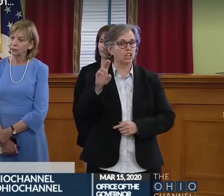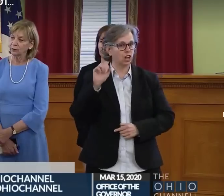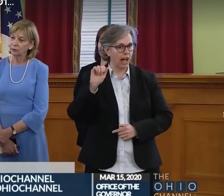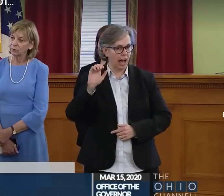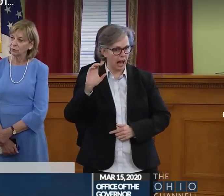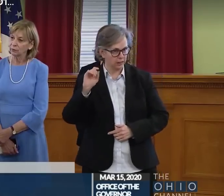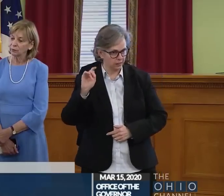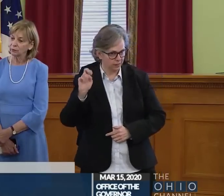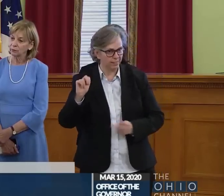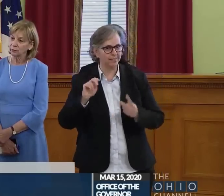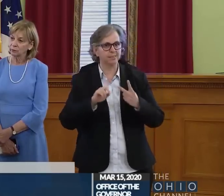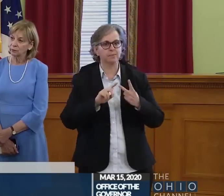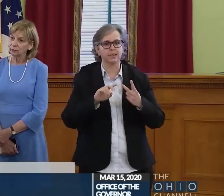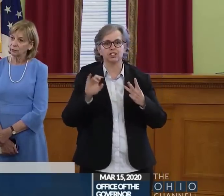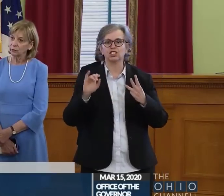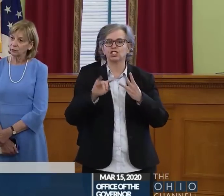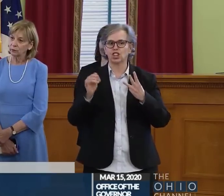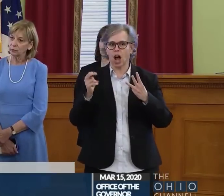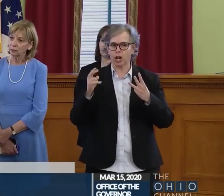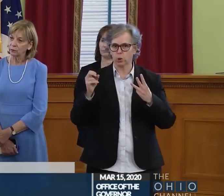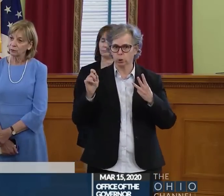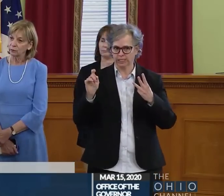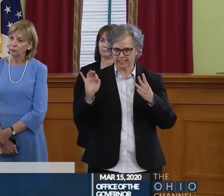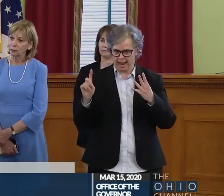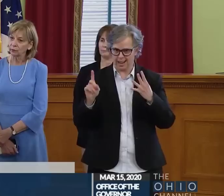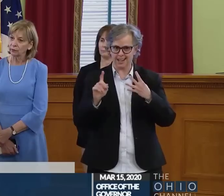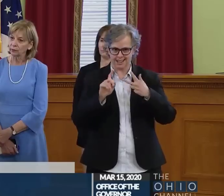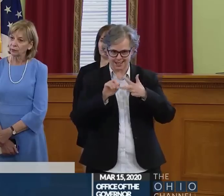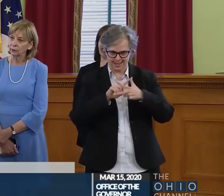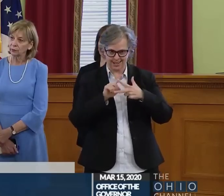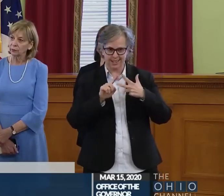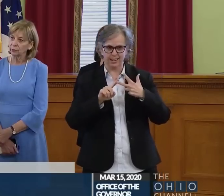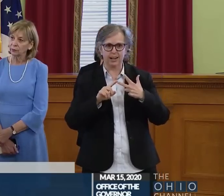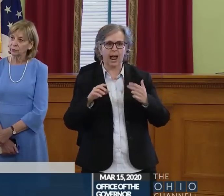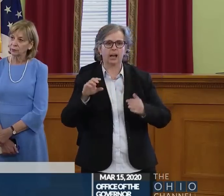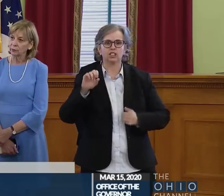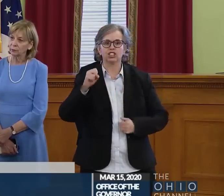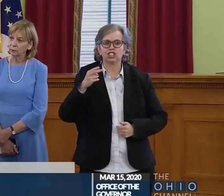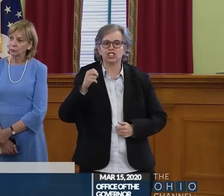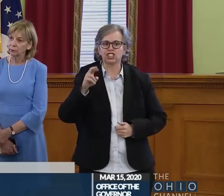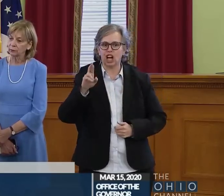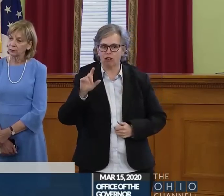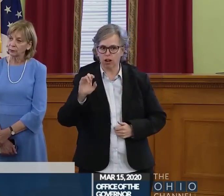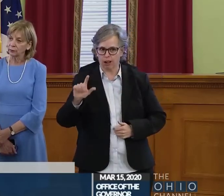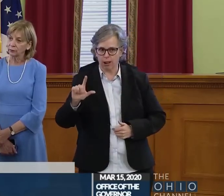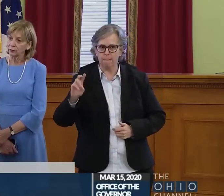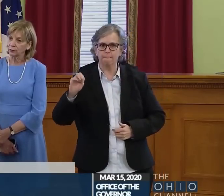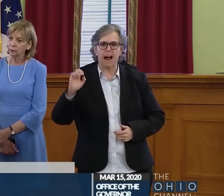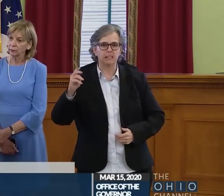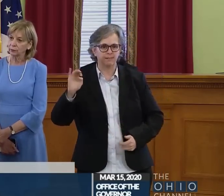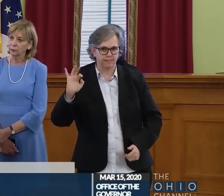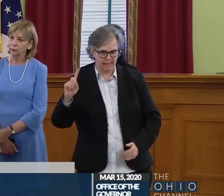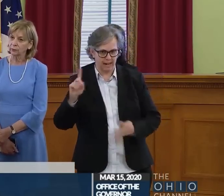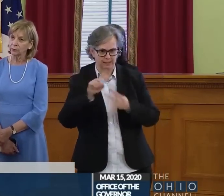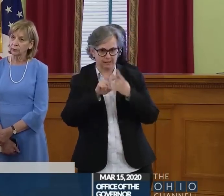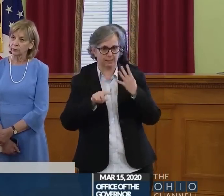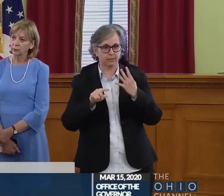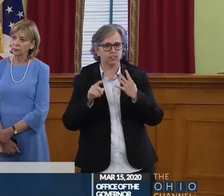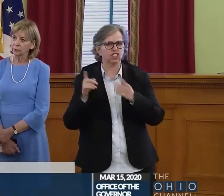Governor John Husted, Sherry Maxfield, who is our Director of Commerce, which also